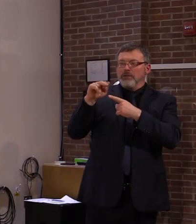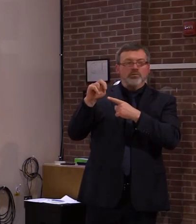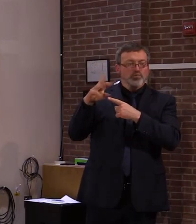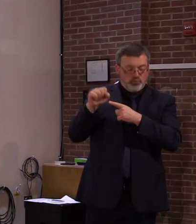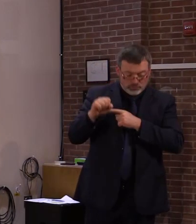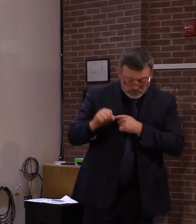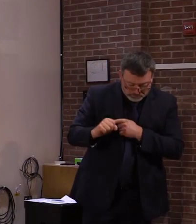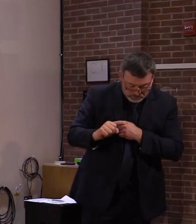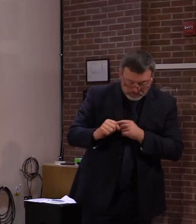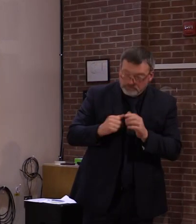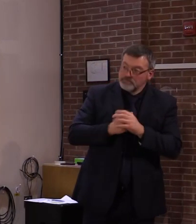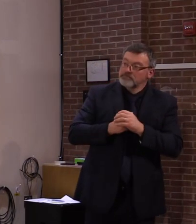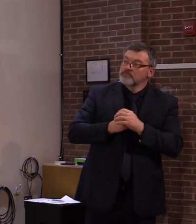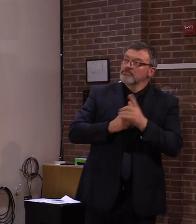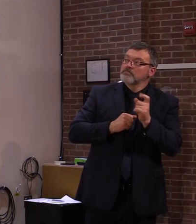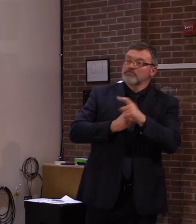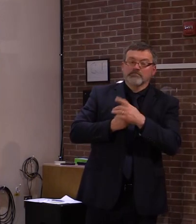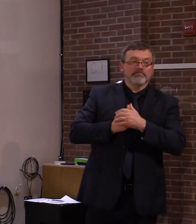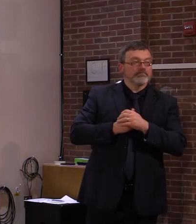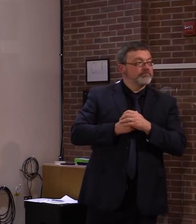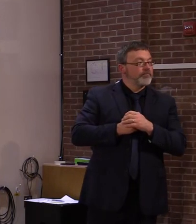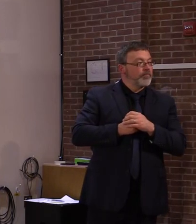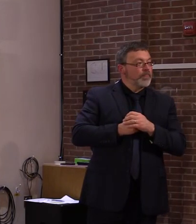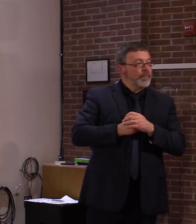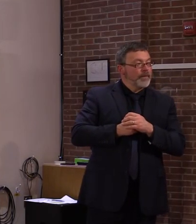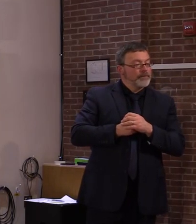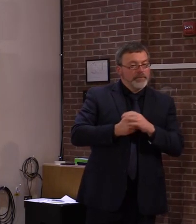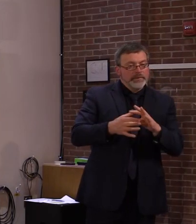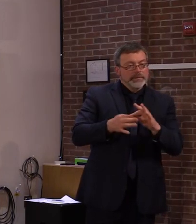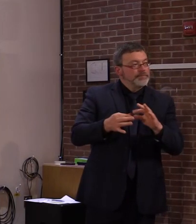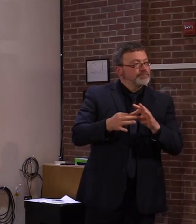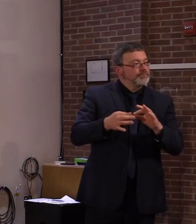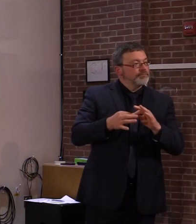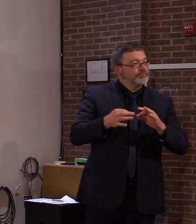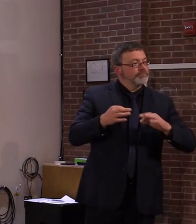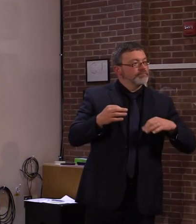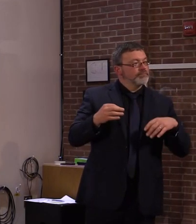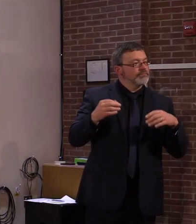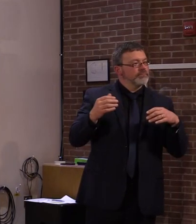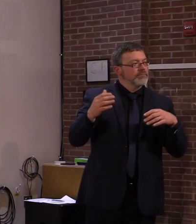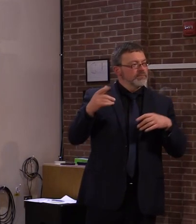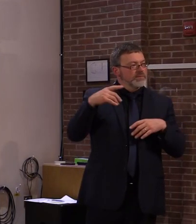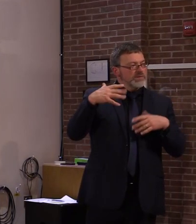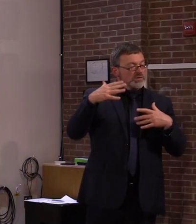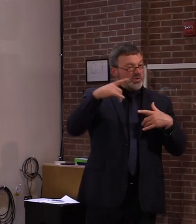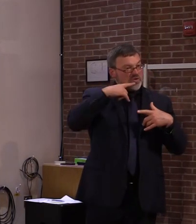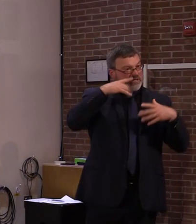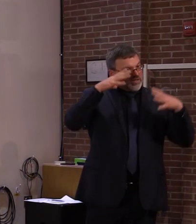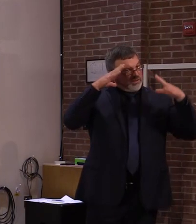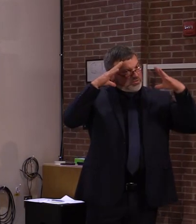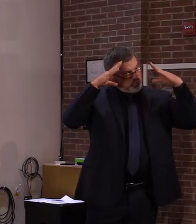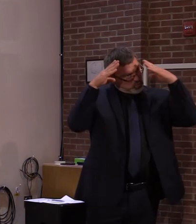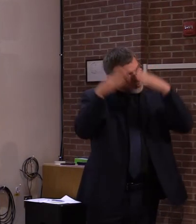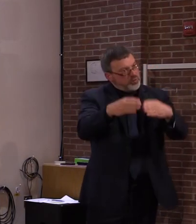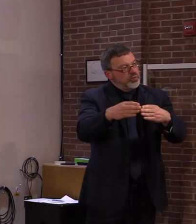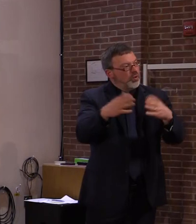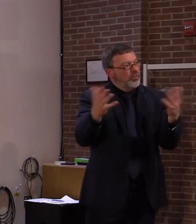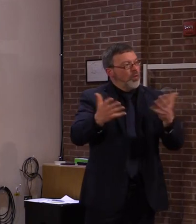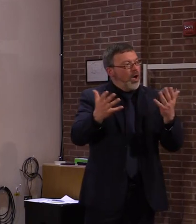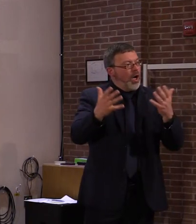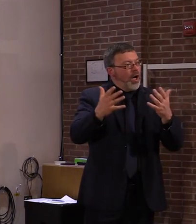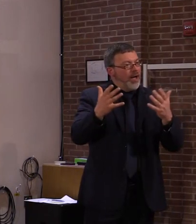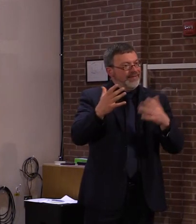Yes, good afternoon. Governor, a lot of the focus these days has been on the shortage in the labor